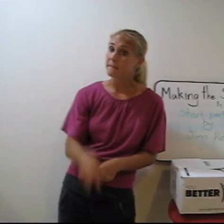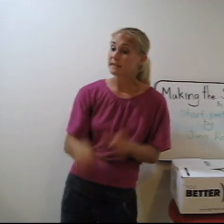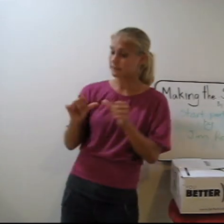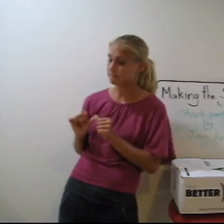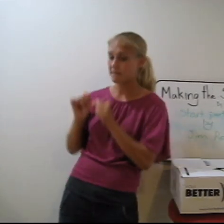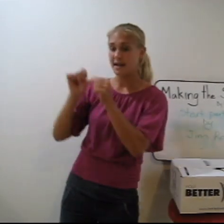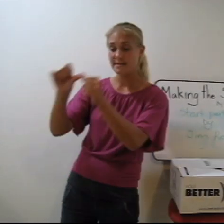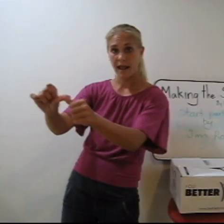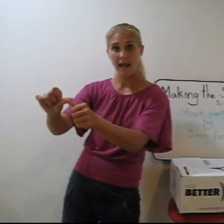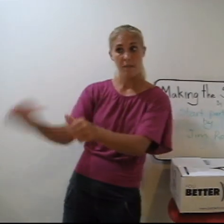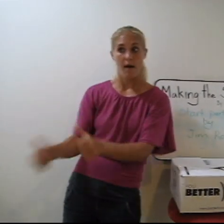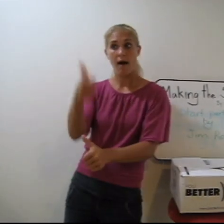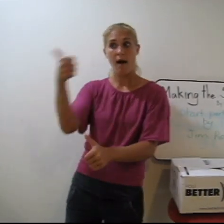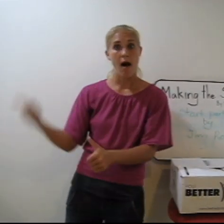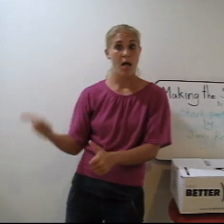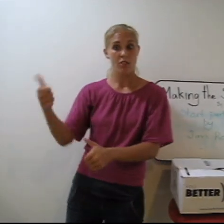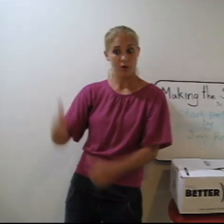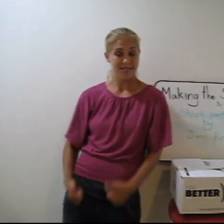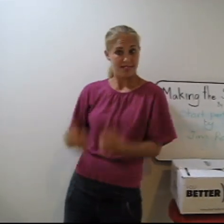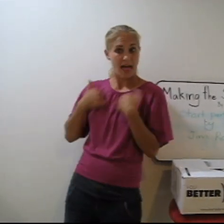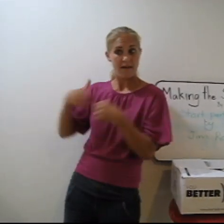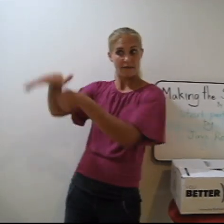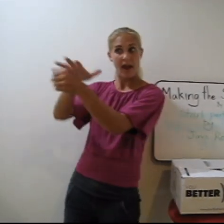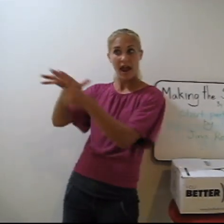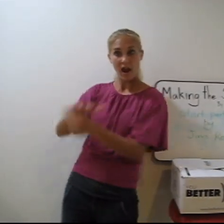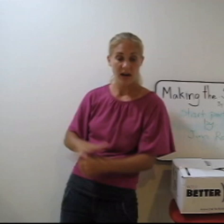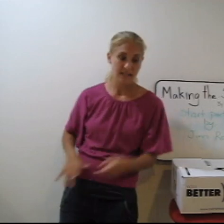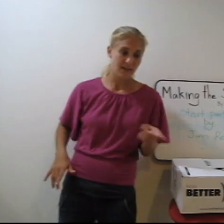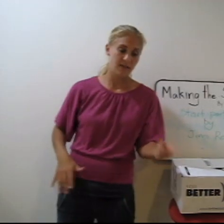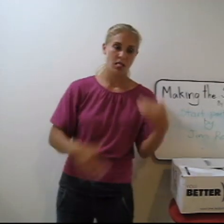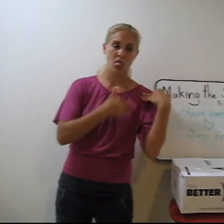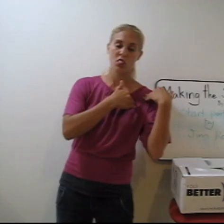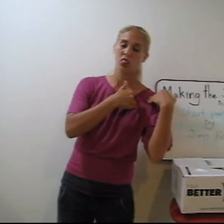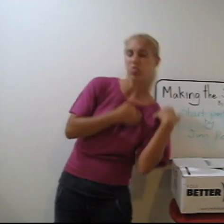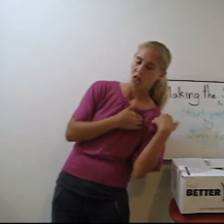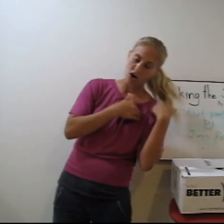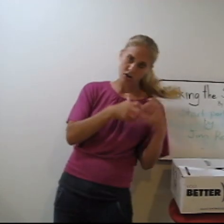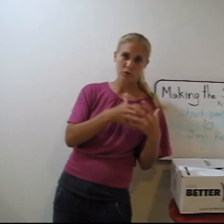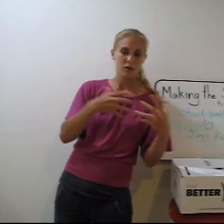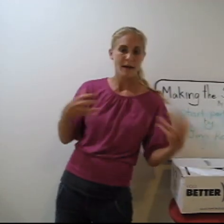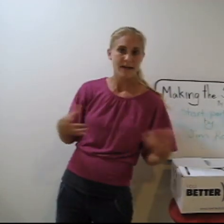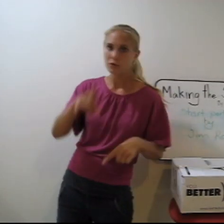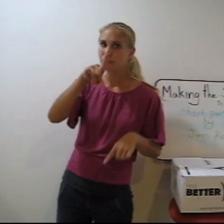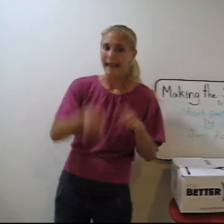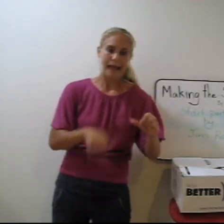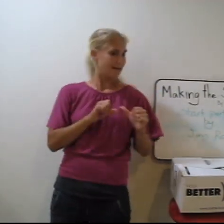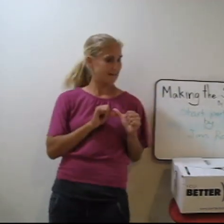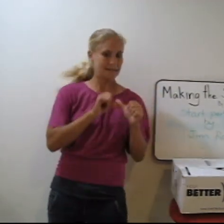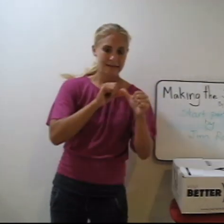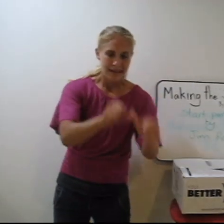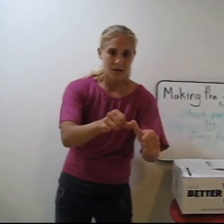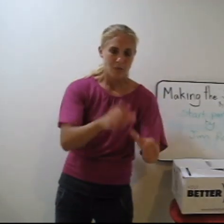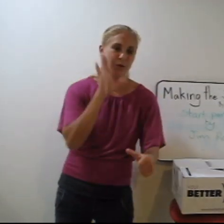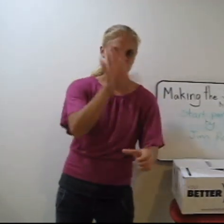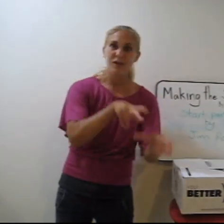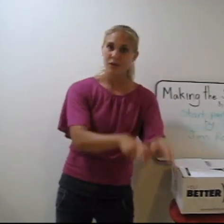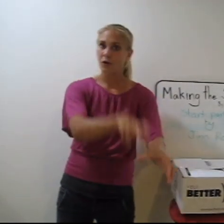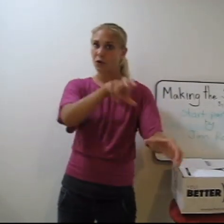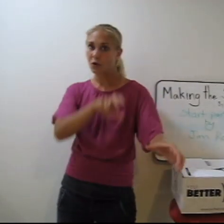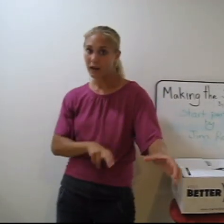your life along the way. If it becomes too burdensome, you will not be able to sustain it and will end up quitting long before the magic